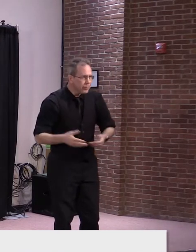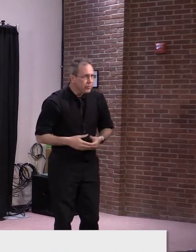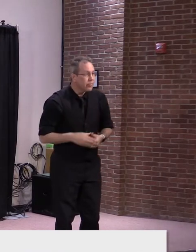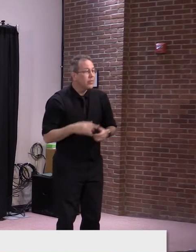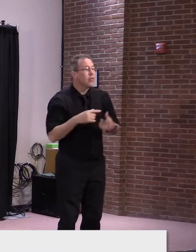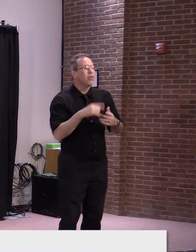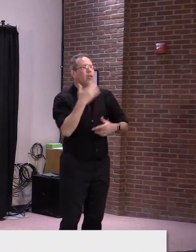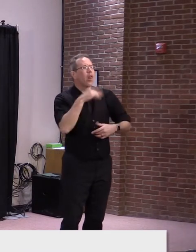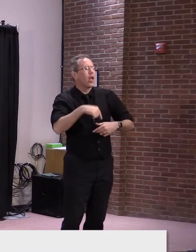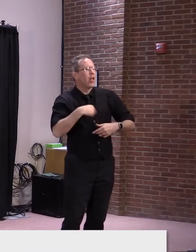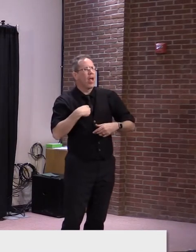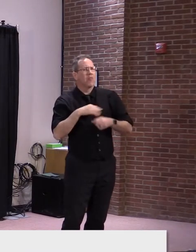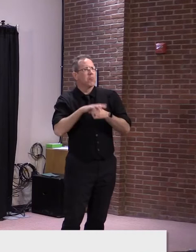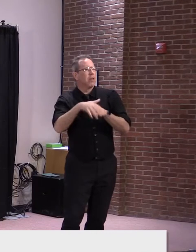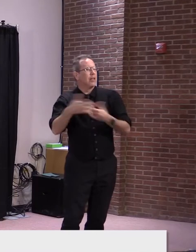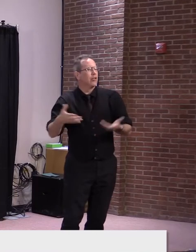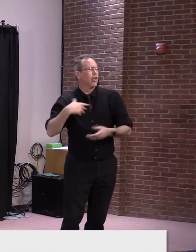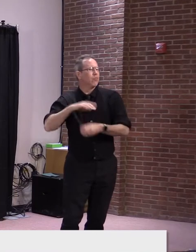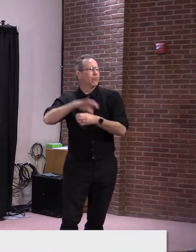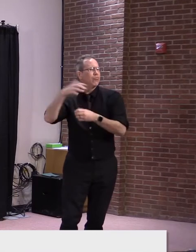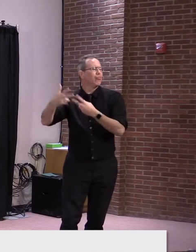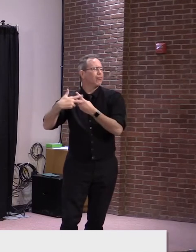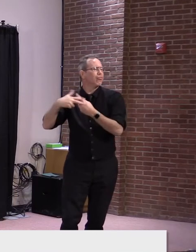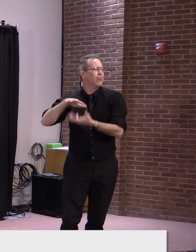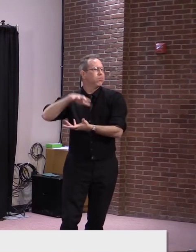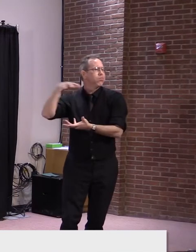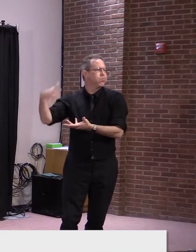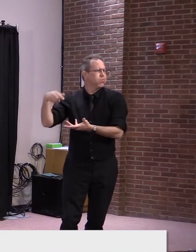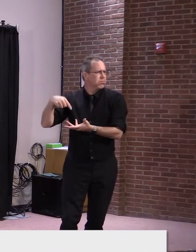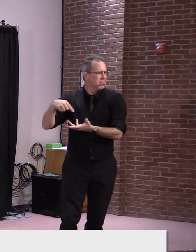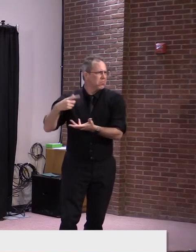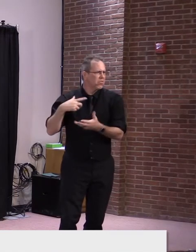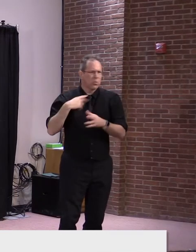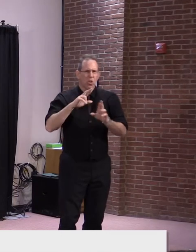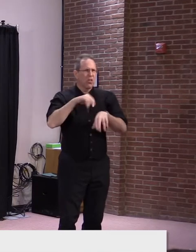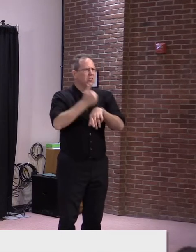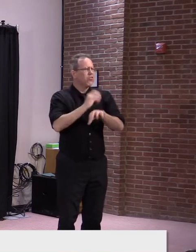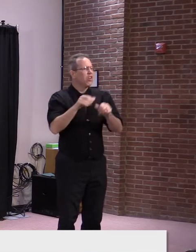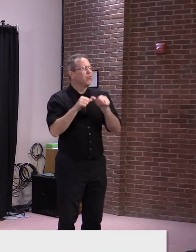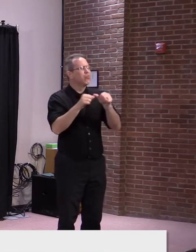supply right now, so we should be set, at least in the meantime.